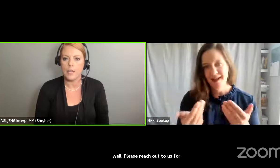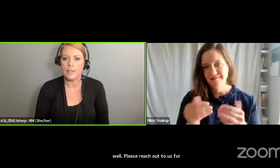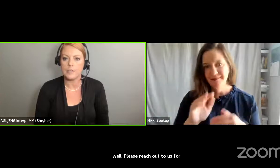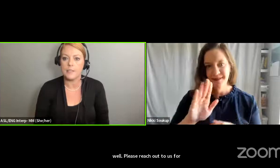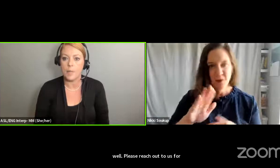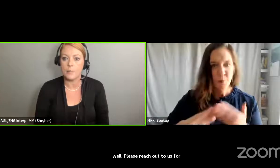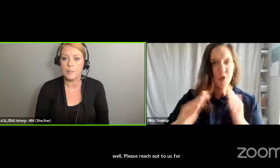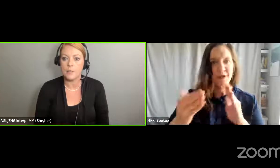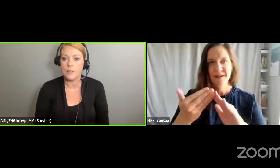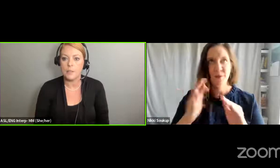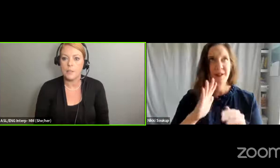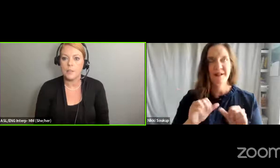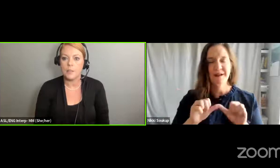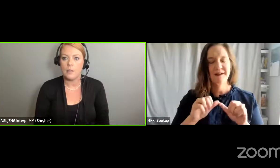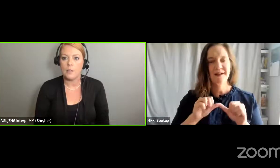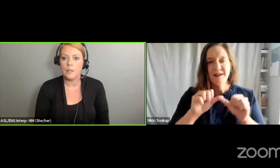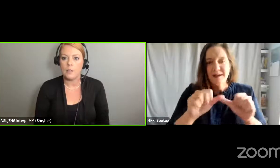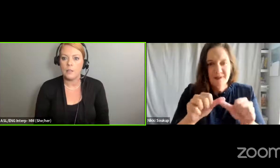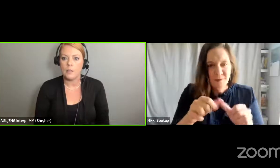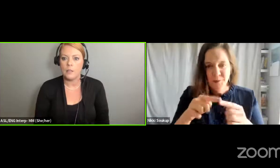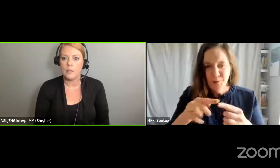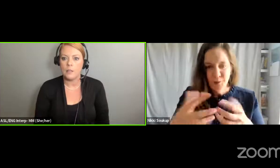determinations on the next steps.